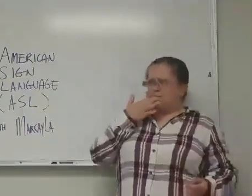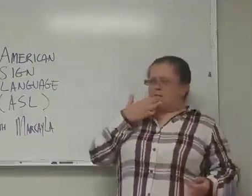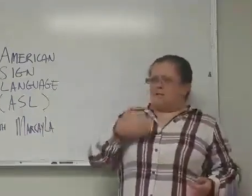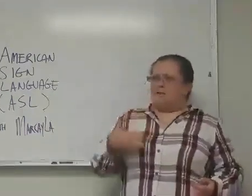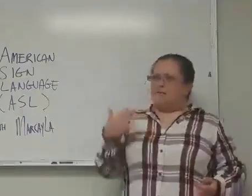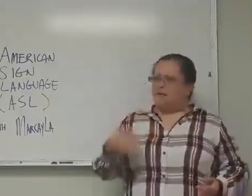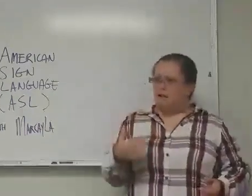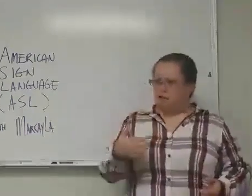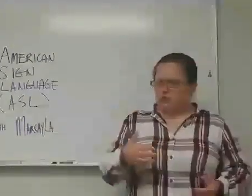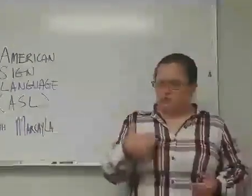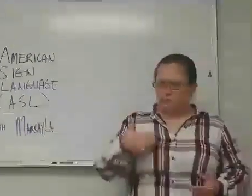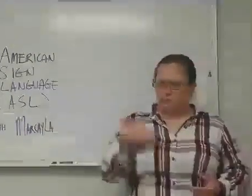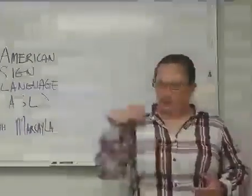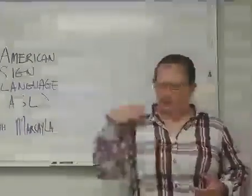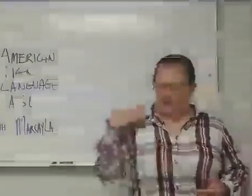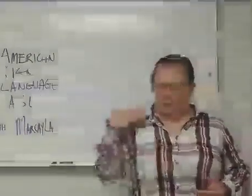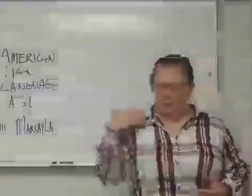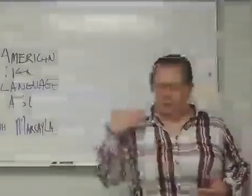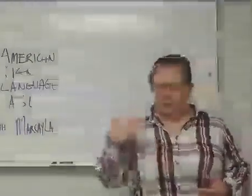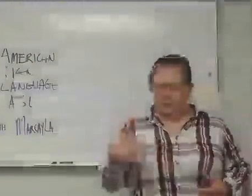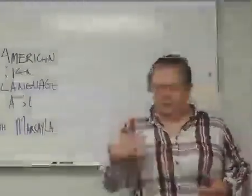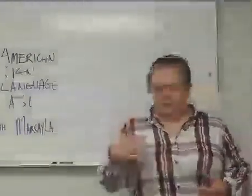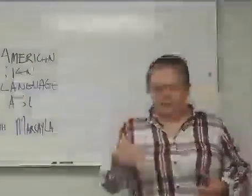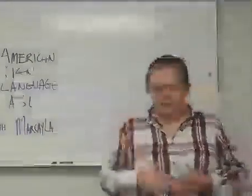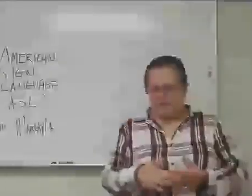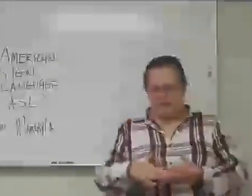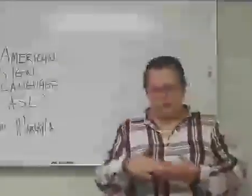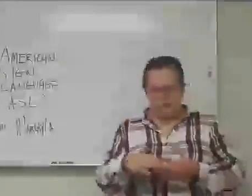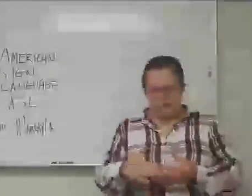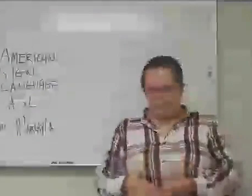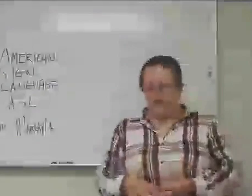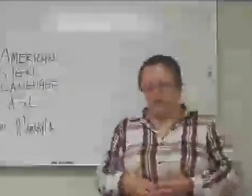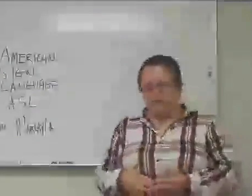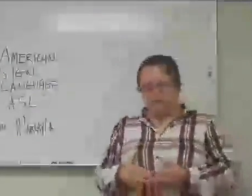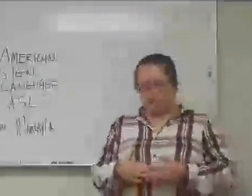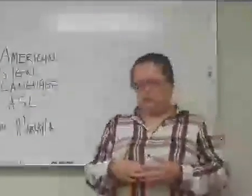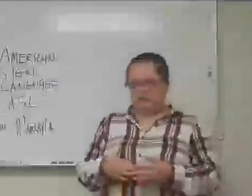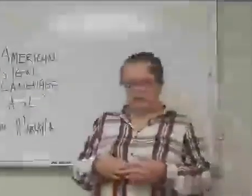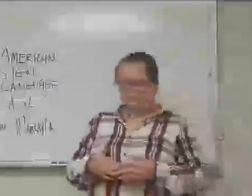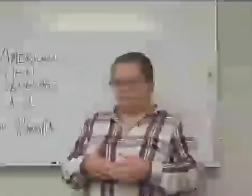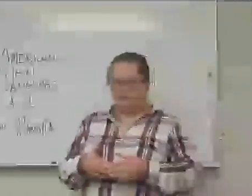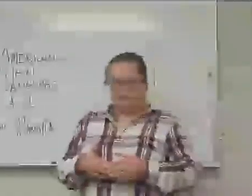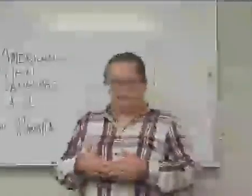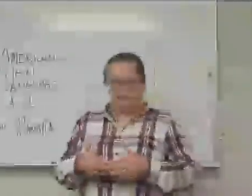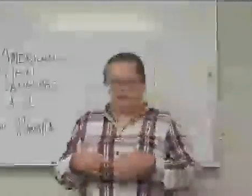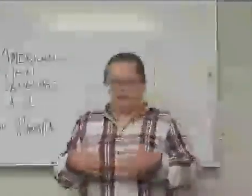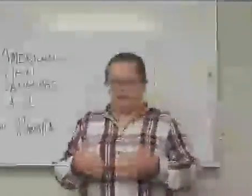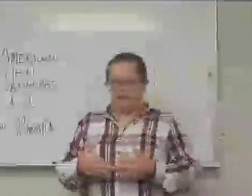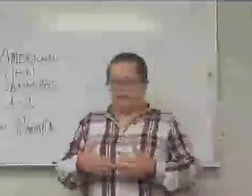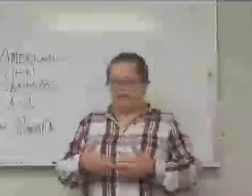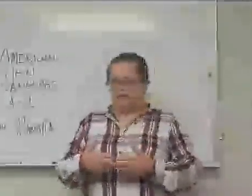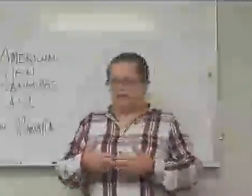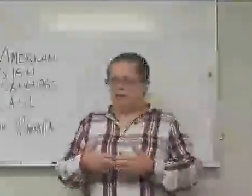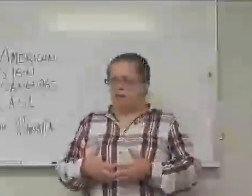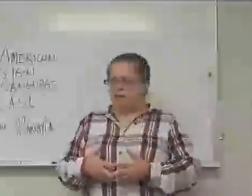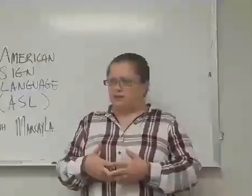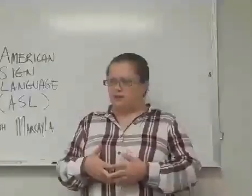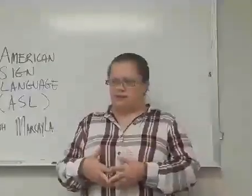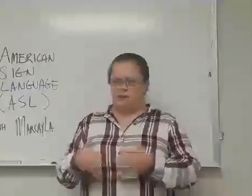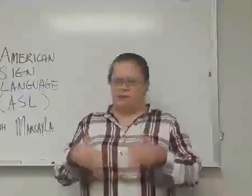like at my last job when I was working with this guy who was deaf, there was a couple of signs that like they